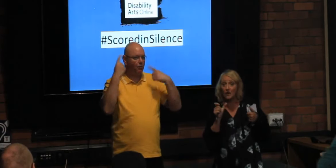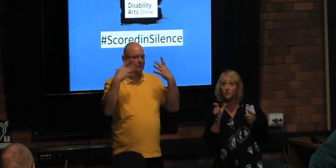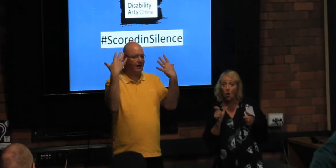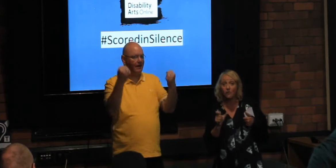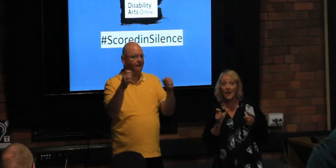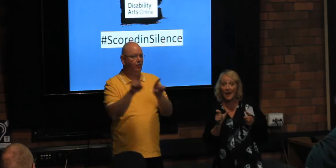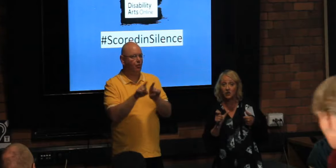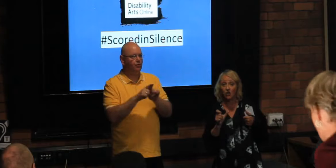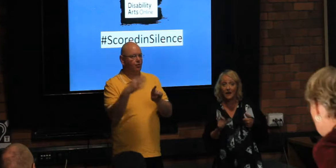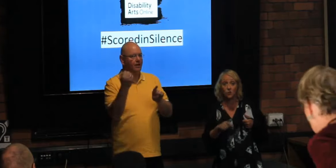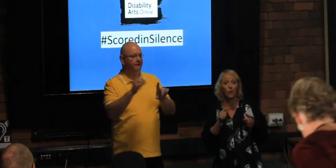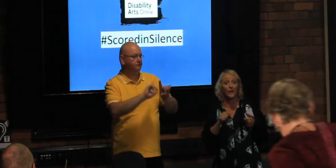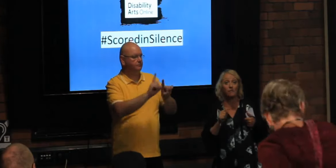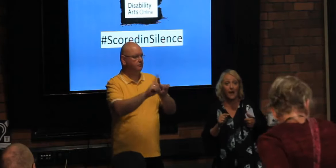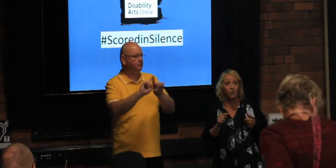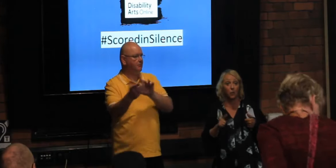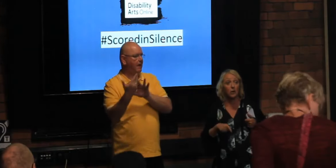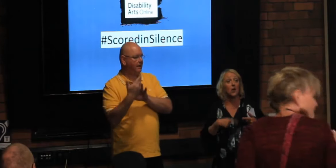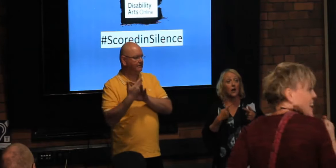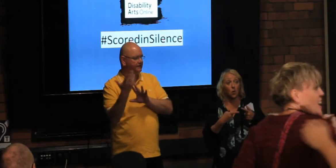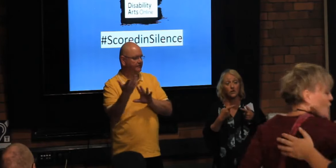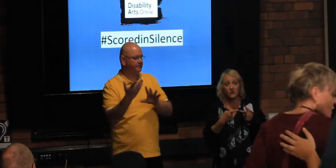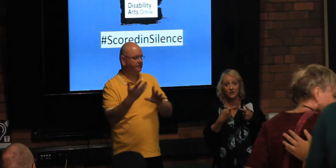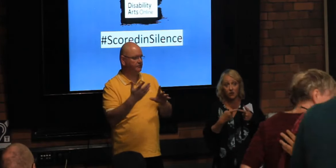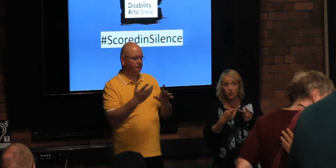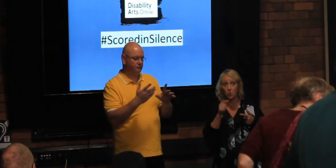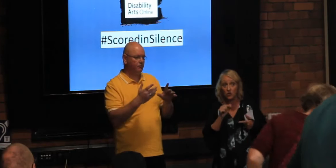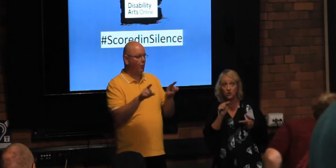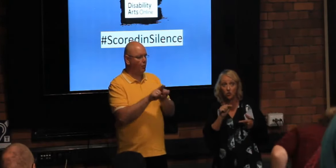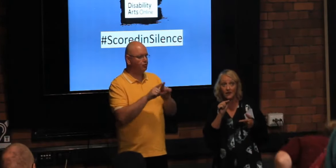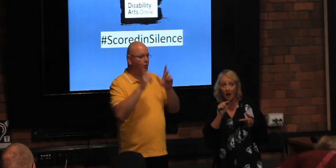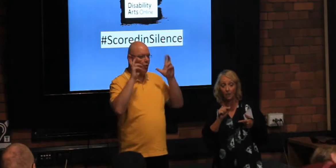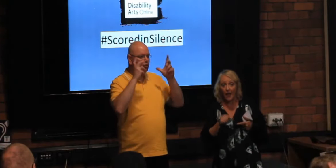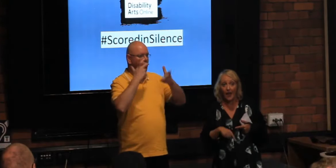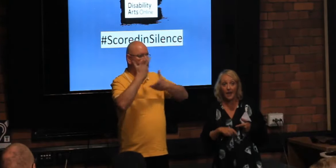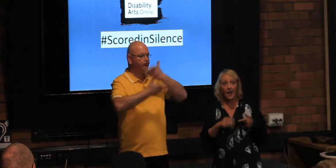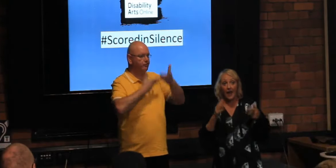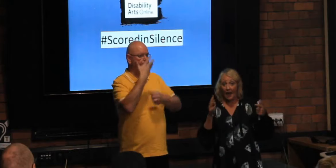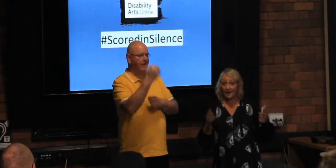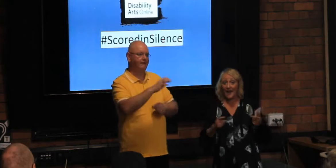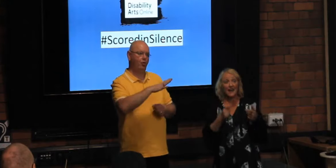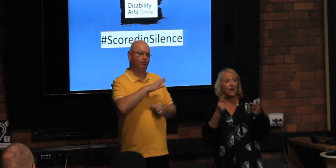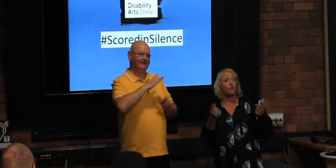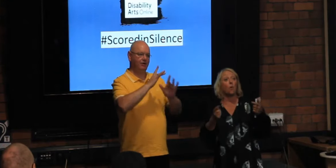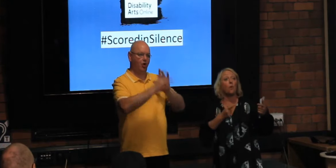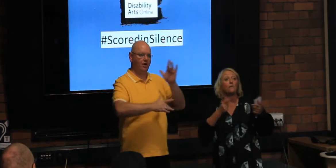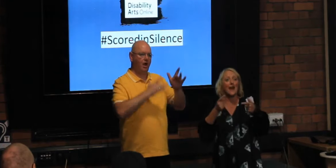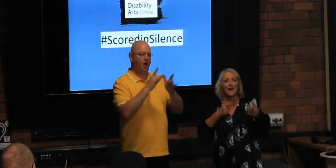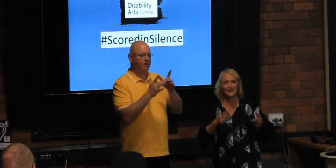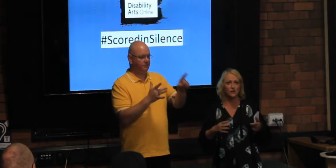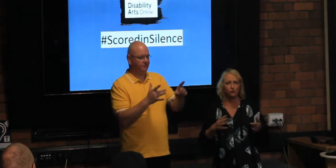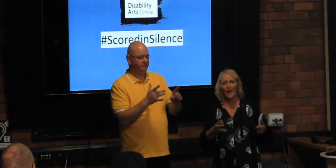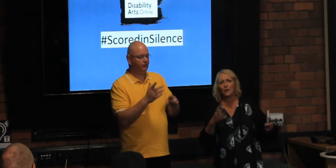access streams of the extract will be available, an audio description which is already up there. And again, if all